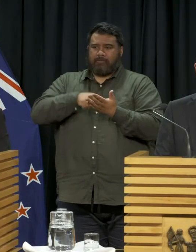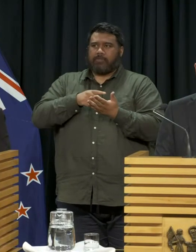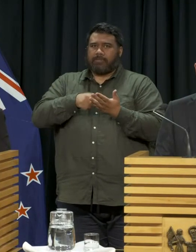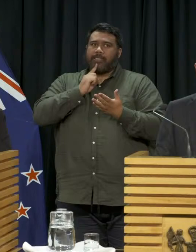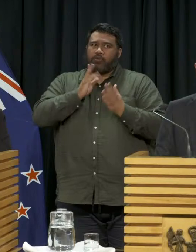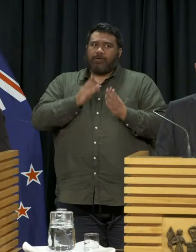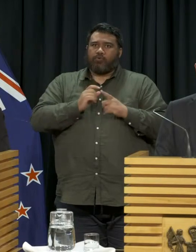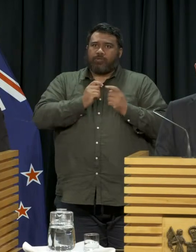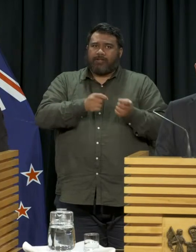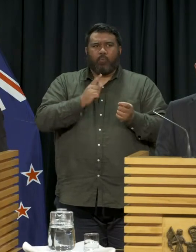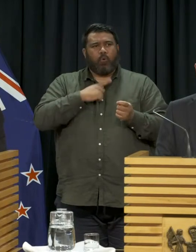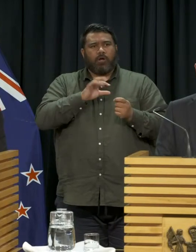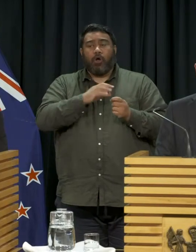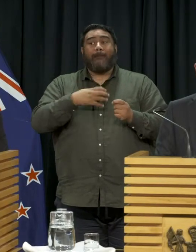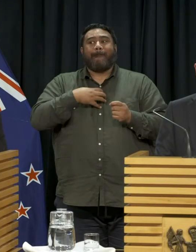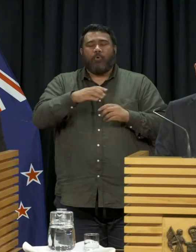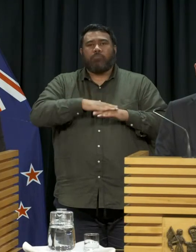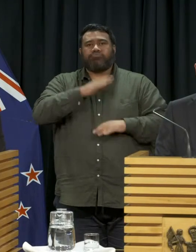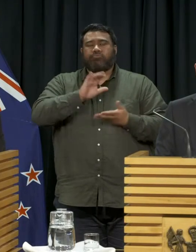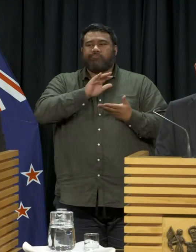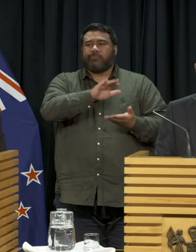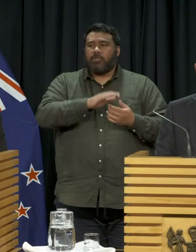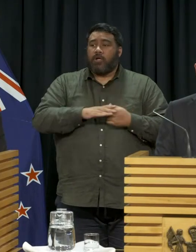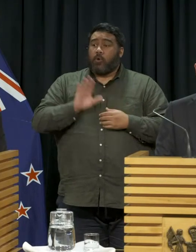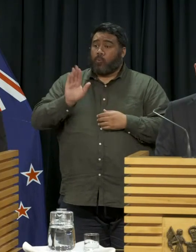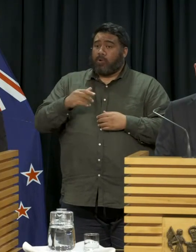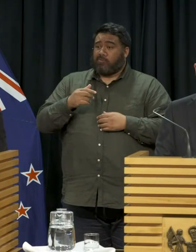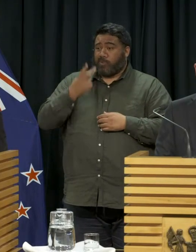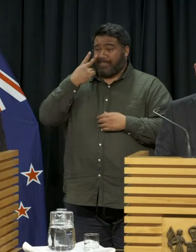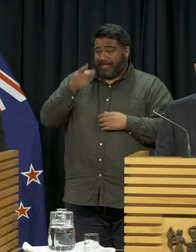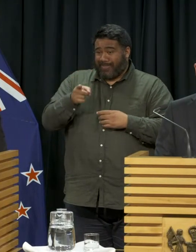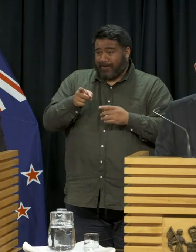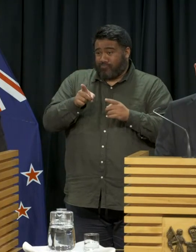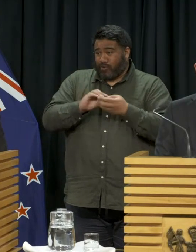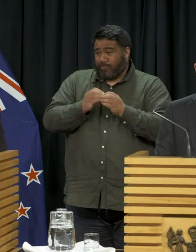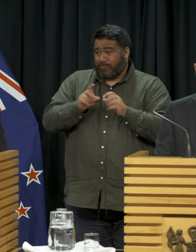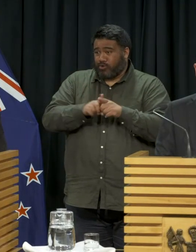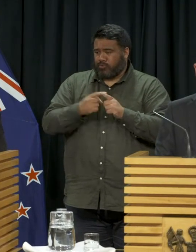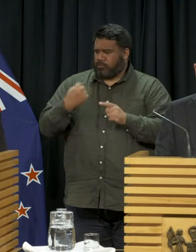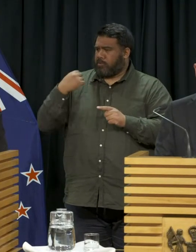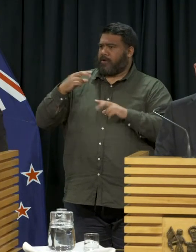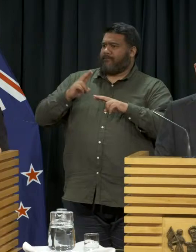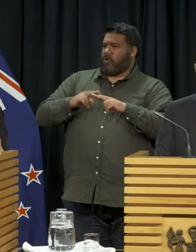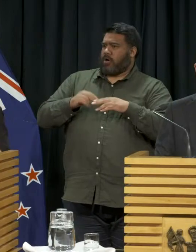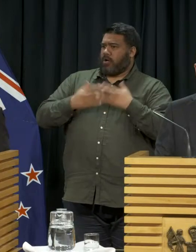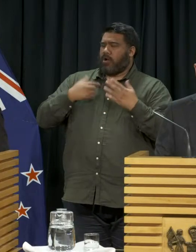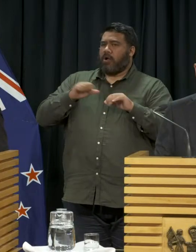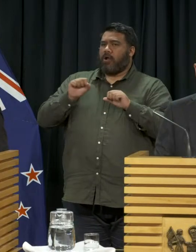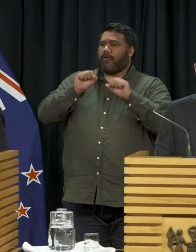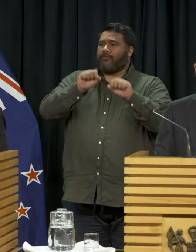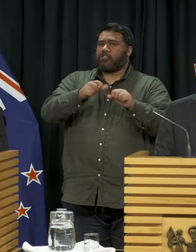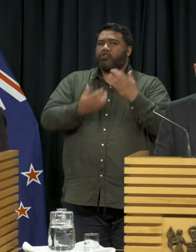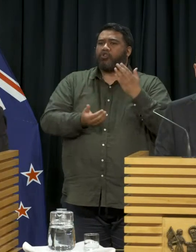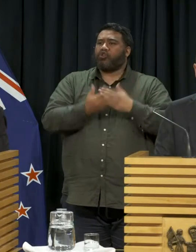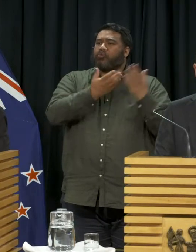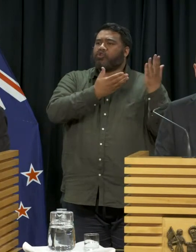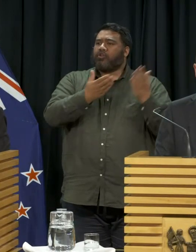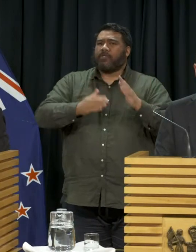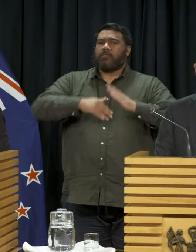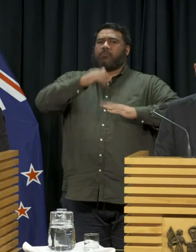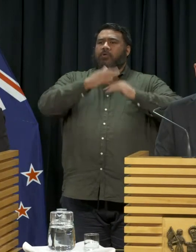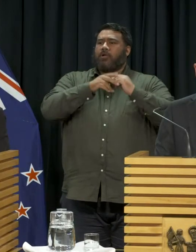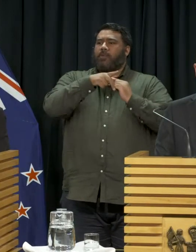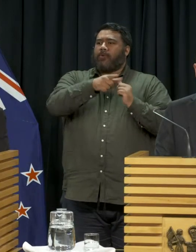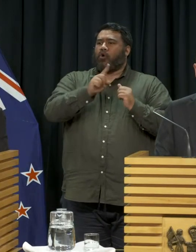see that as well. I mean, look, I was only on Friday at the new the new improved services that have been built at the